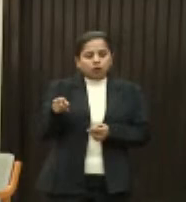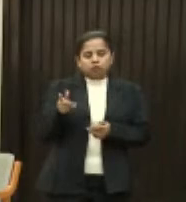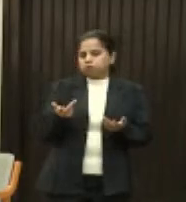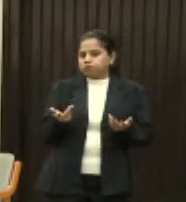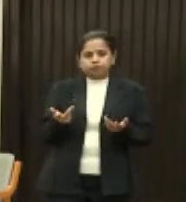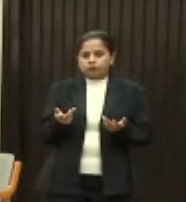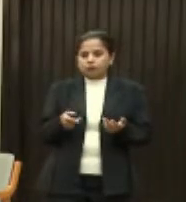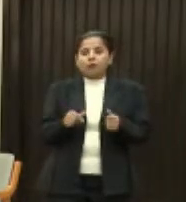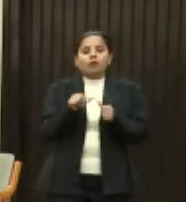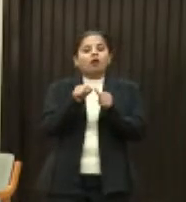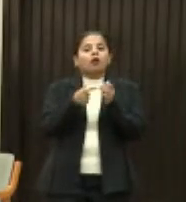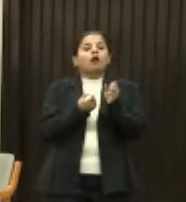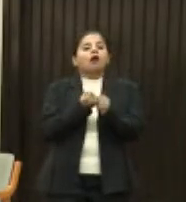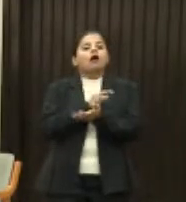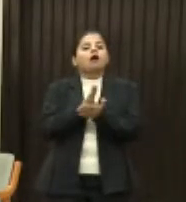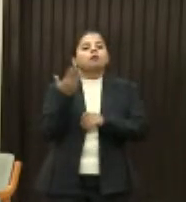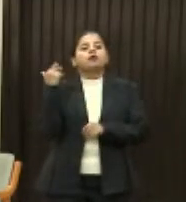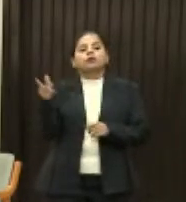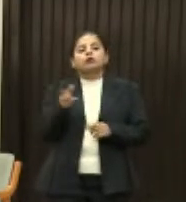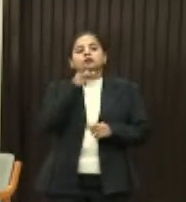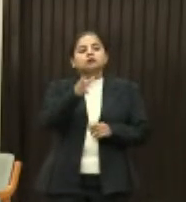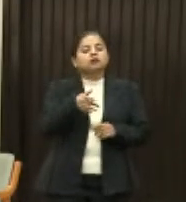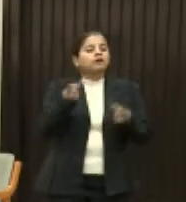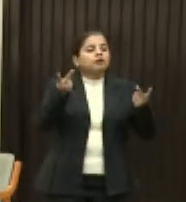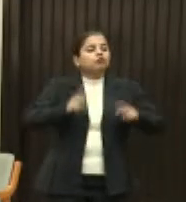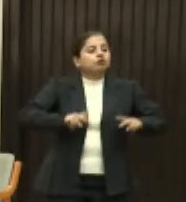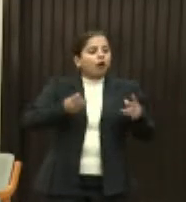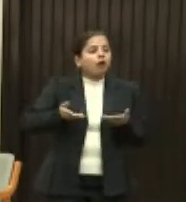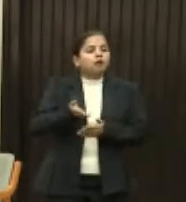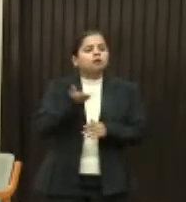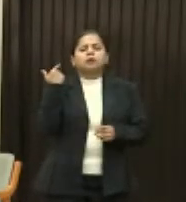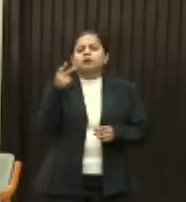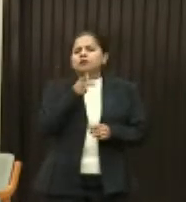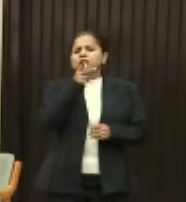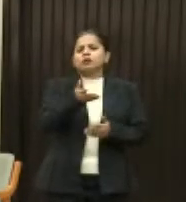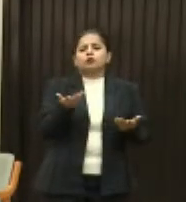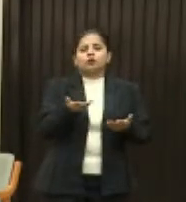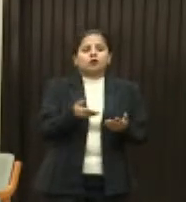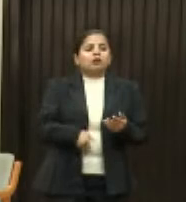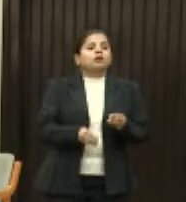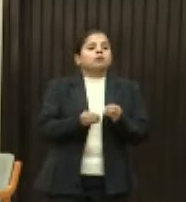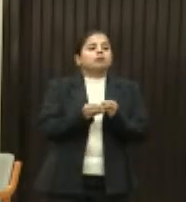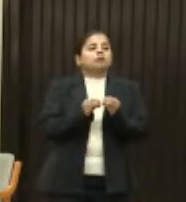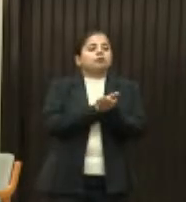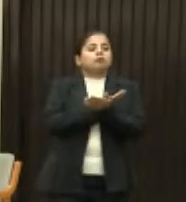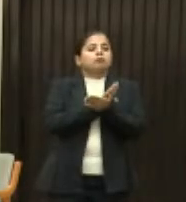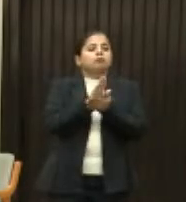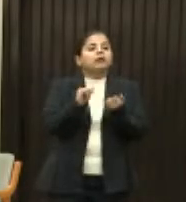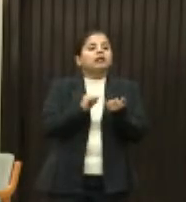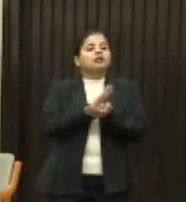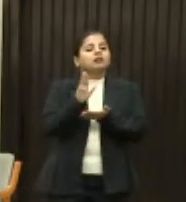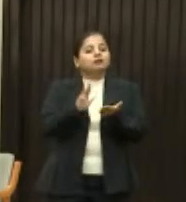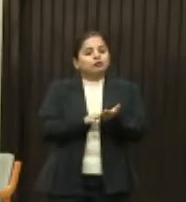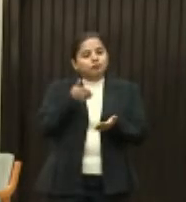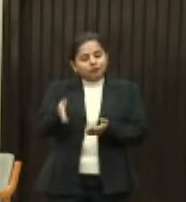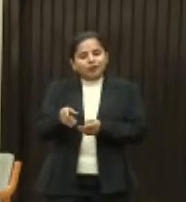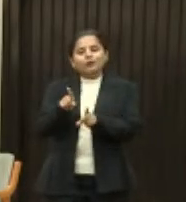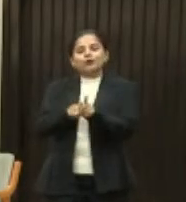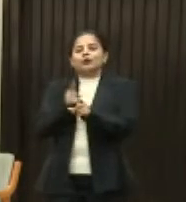Arga mentioned the translations. This was said by Bhishma to Yudhishthira,